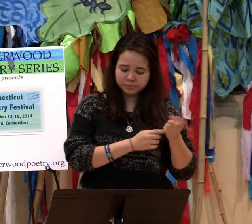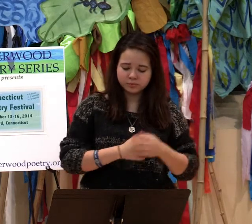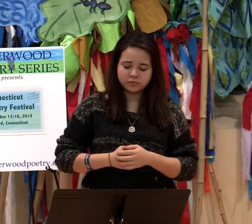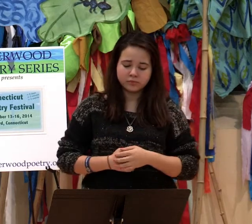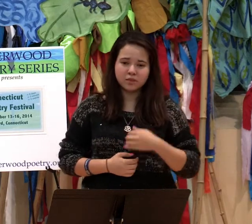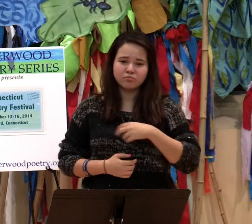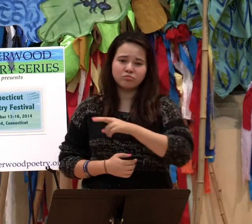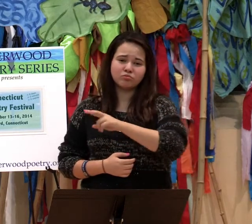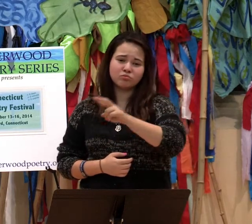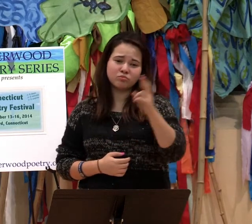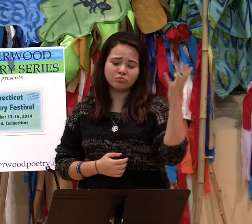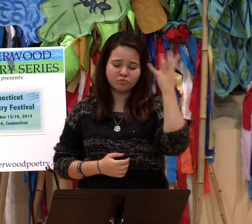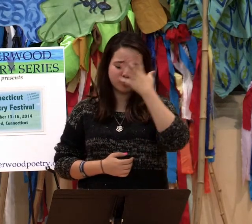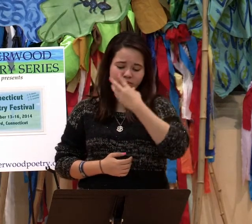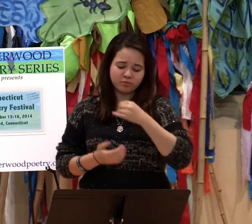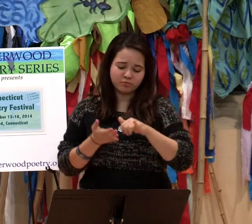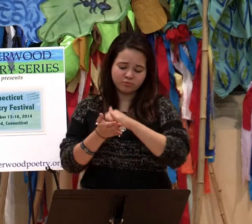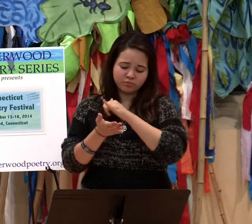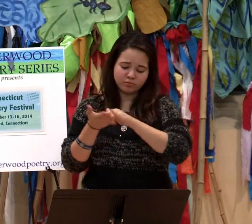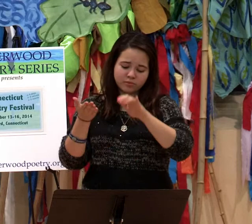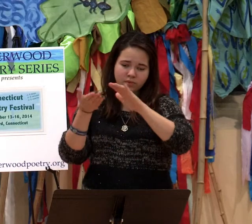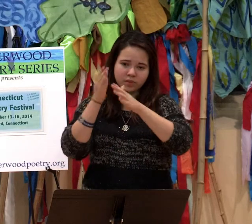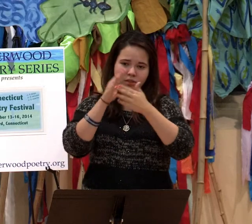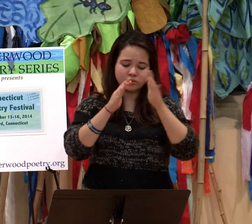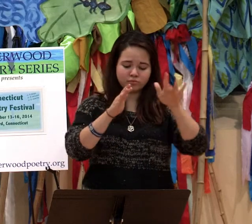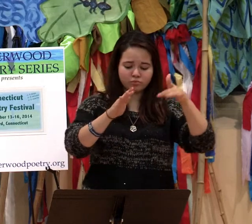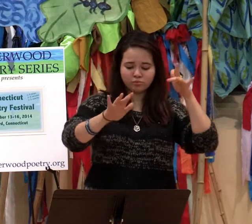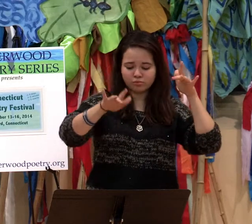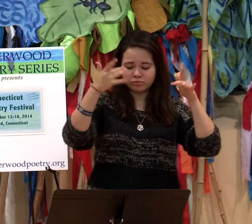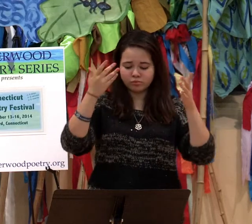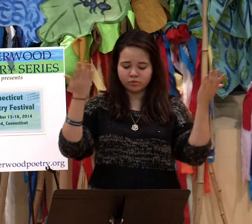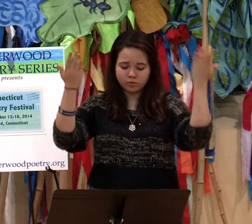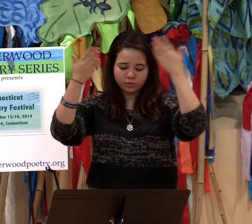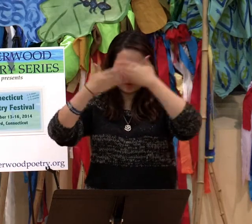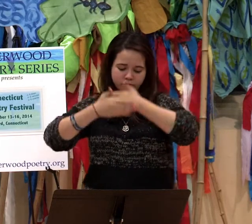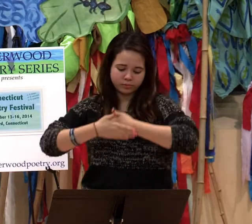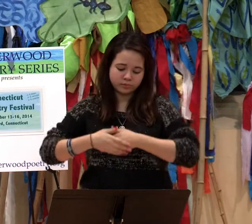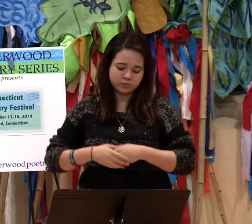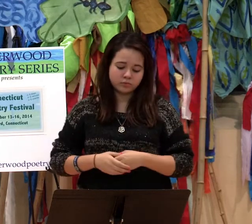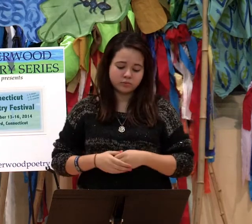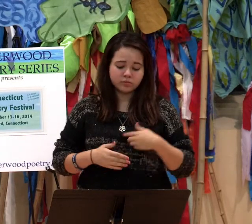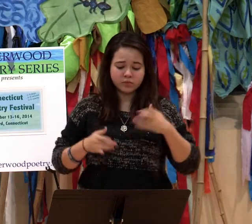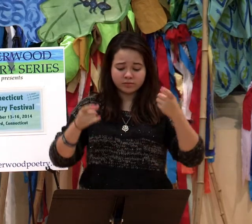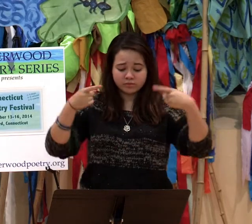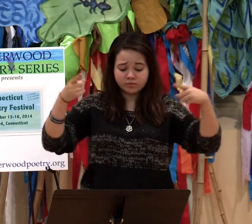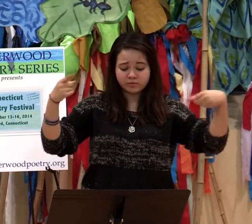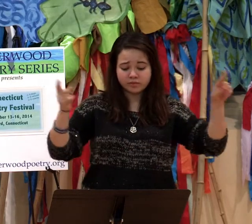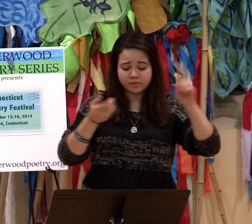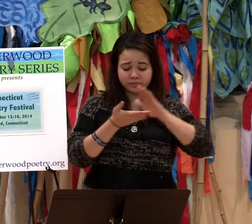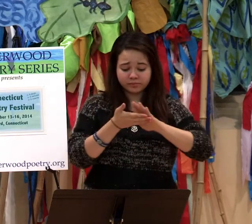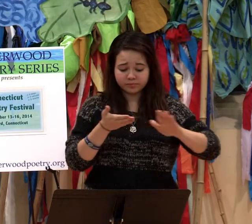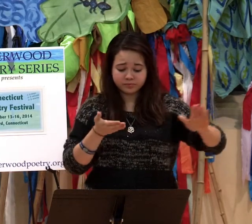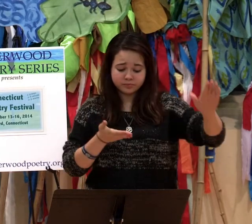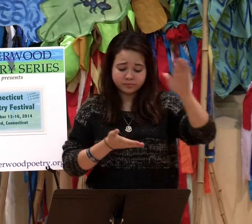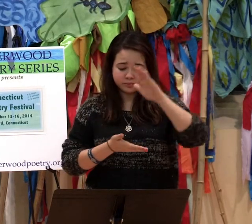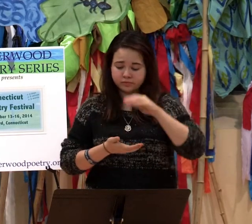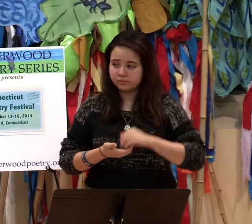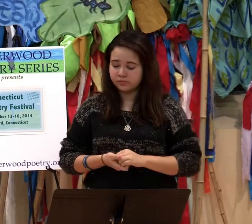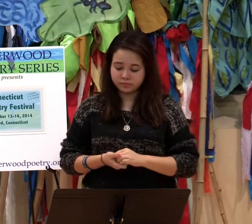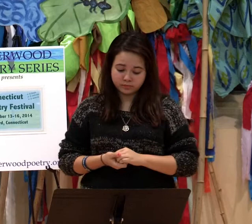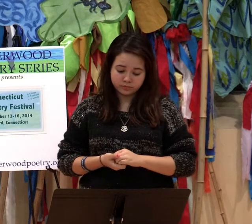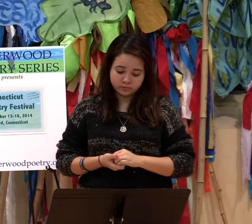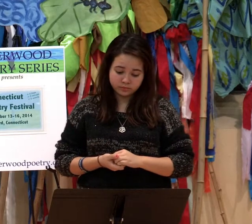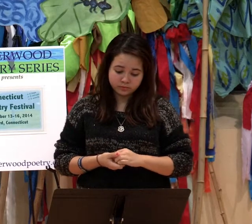I hear the heartbeat in every moment. I see New York City's beautiful, colorful lights at night. I want success